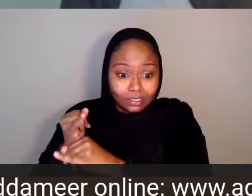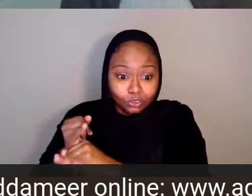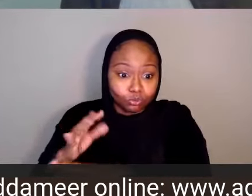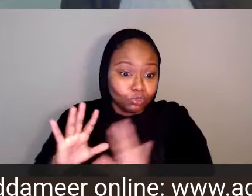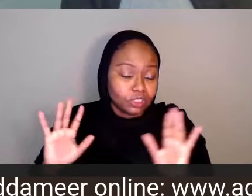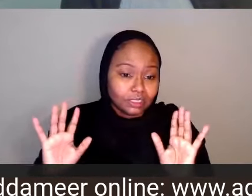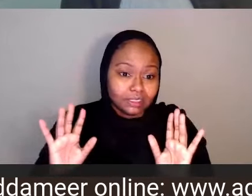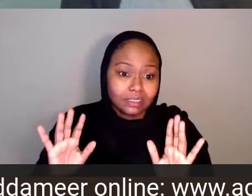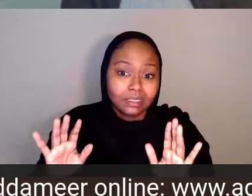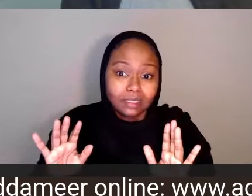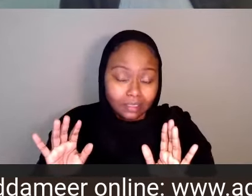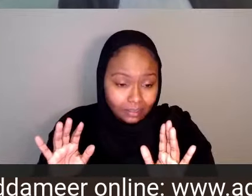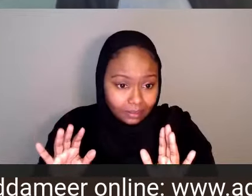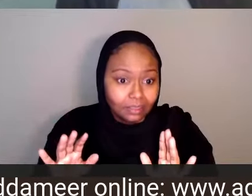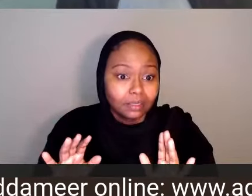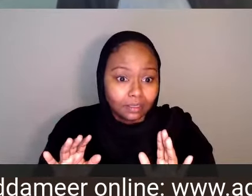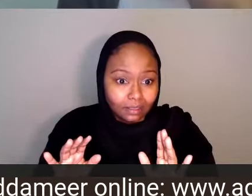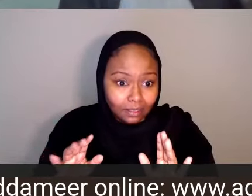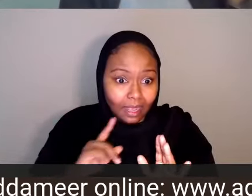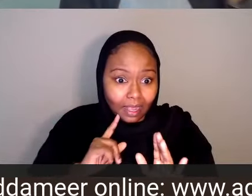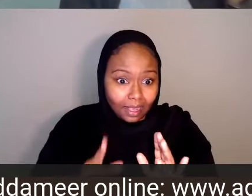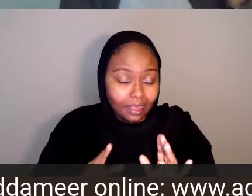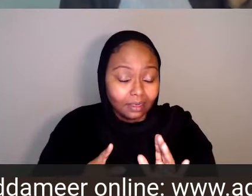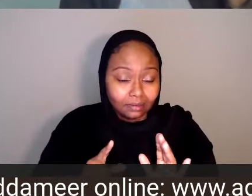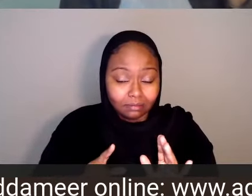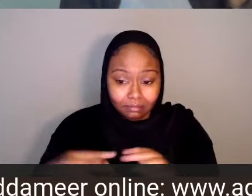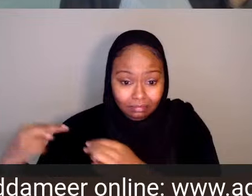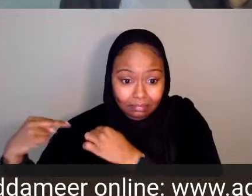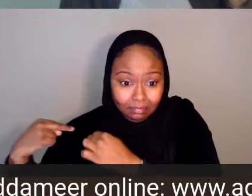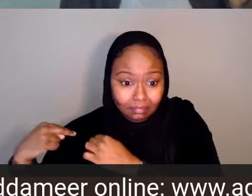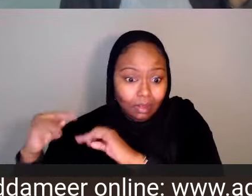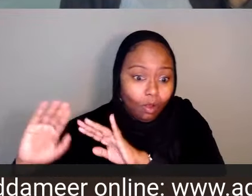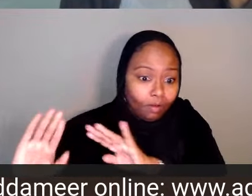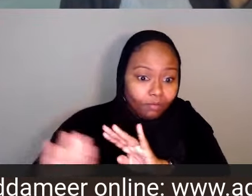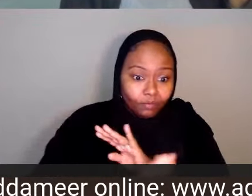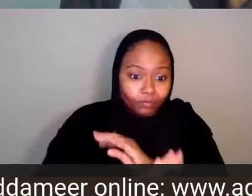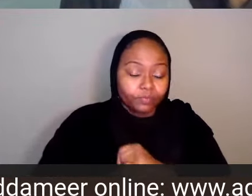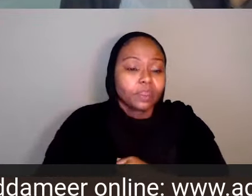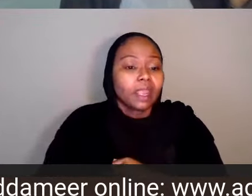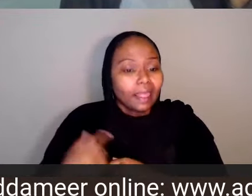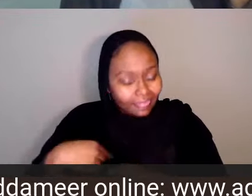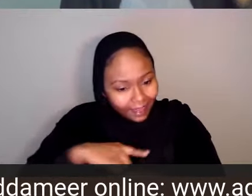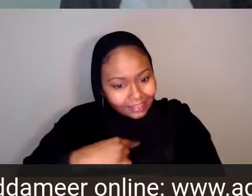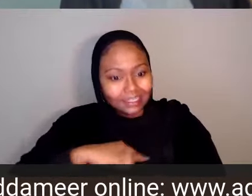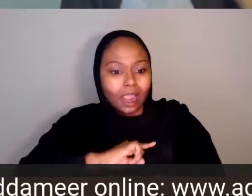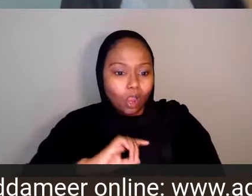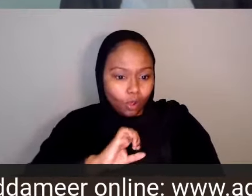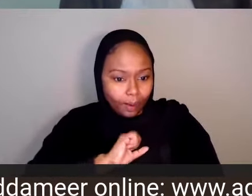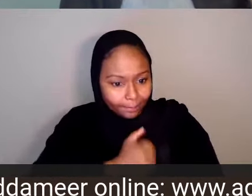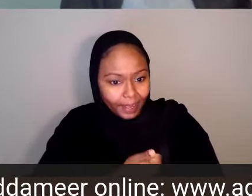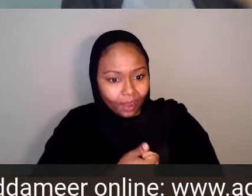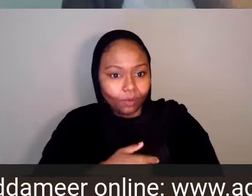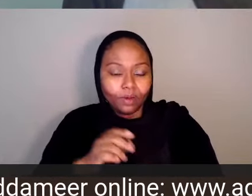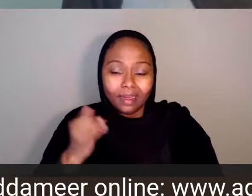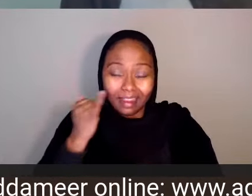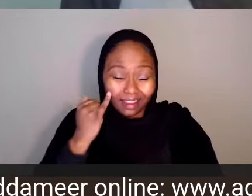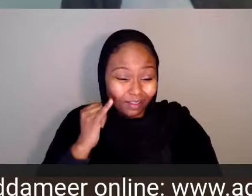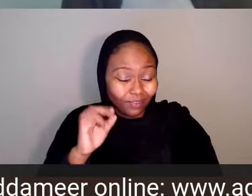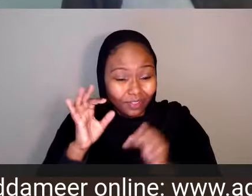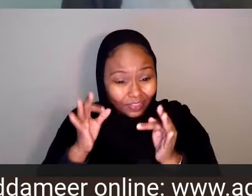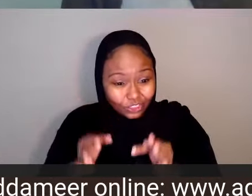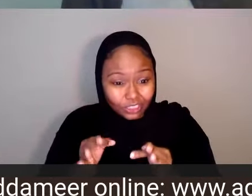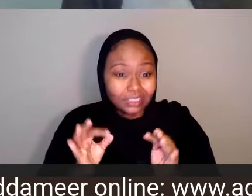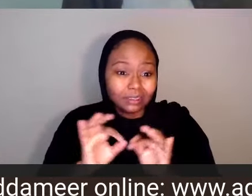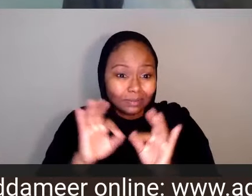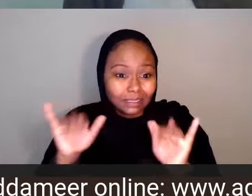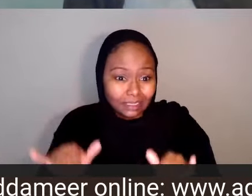these crimes accountable. This is the power that we have as a people if the justice systems would be blocked